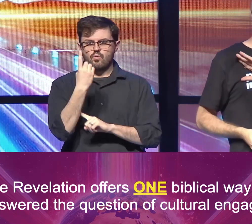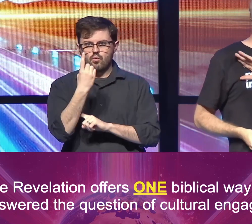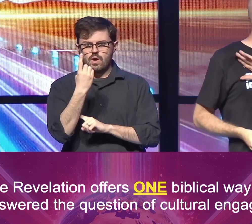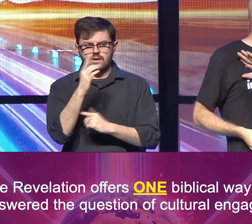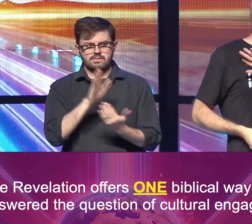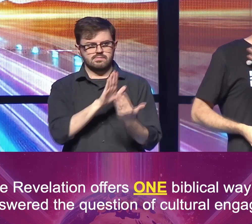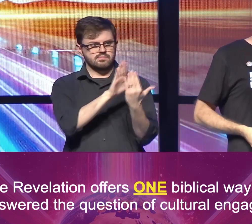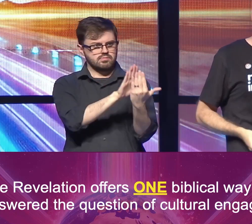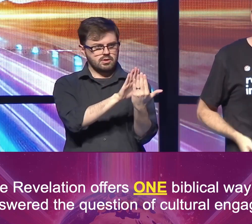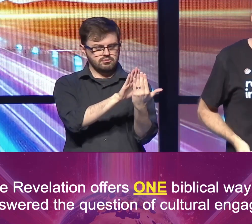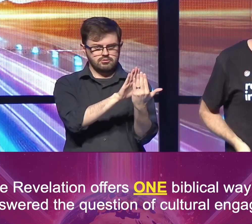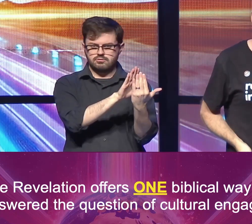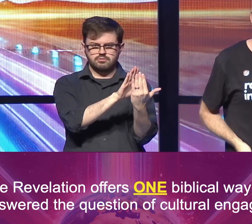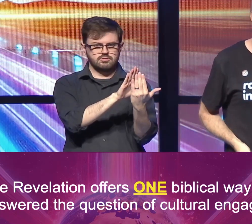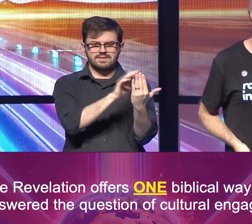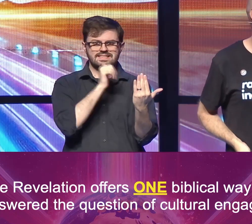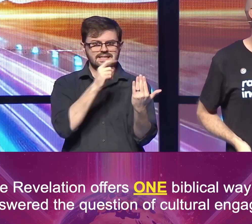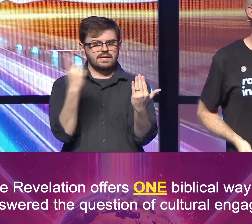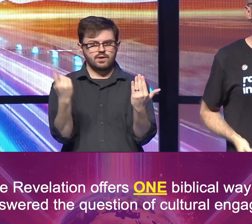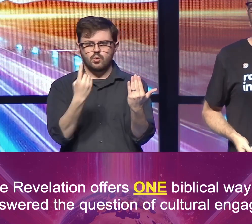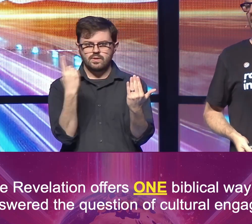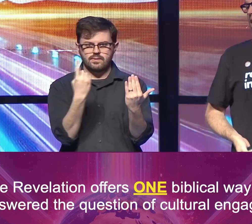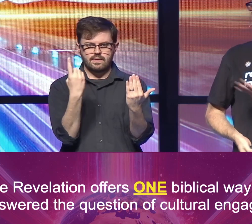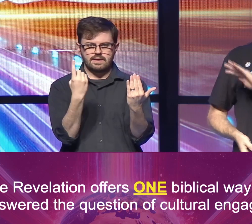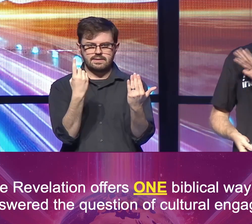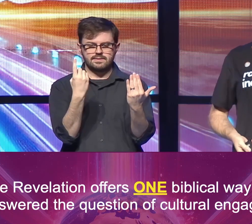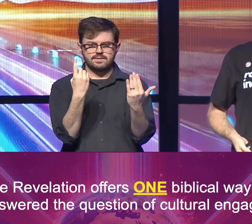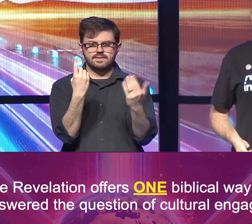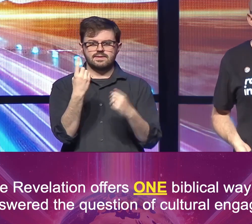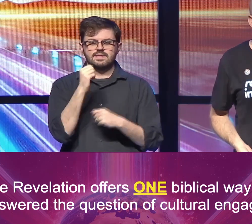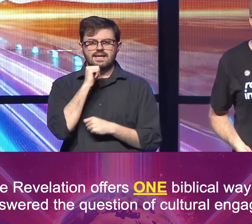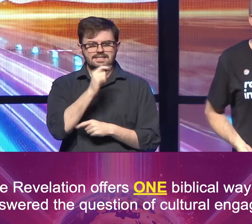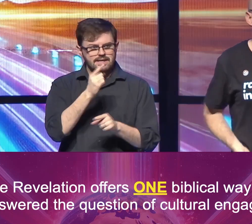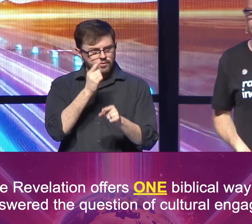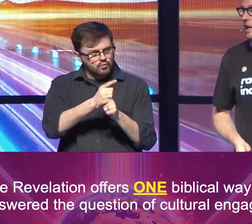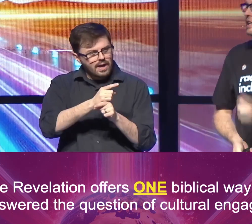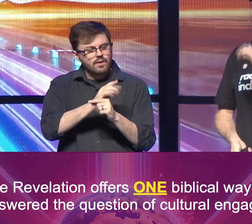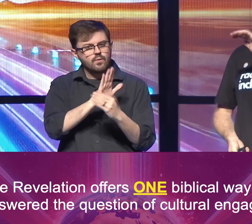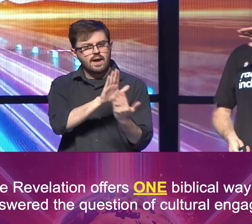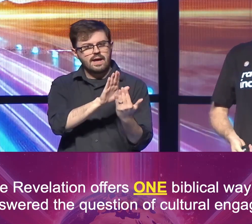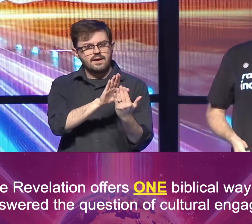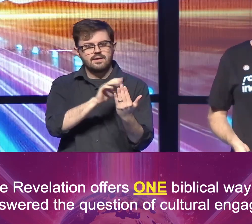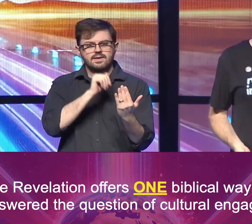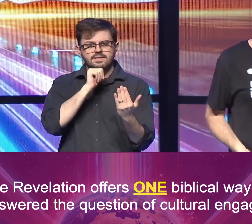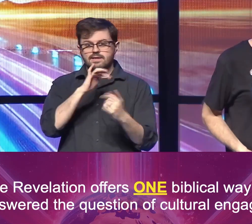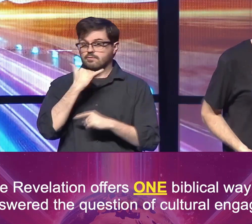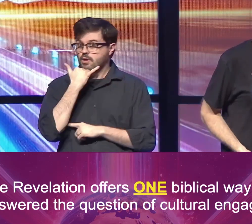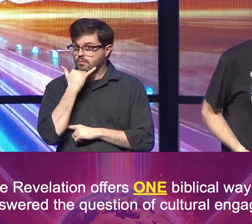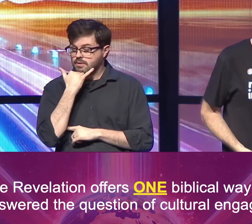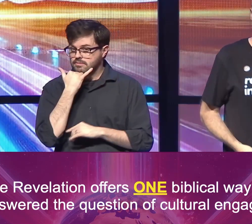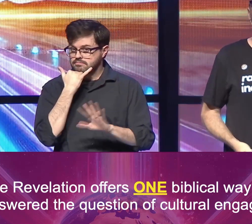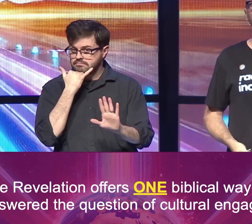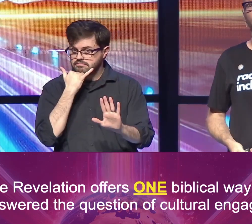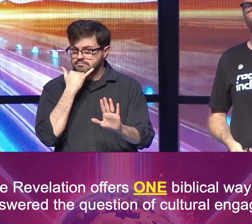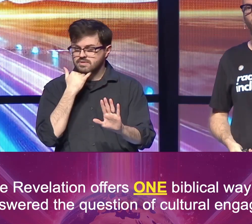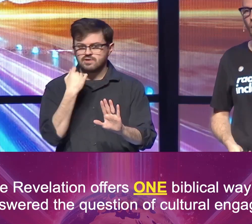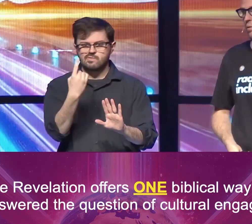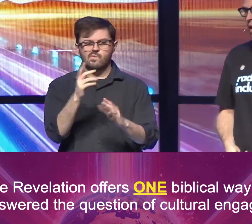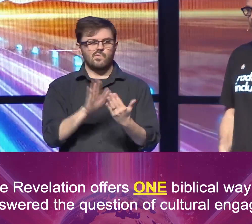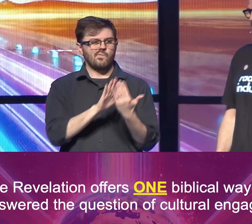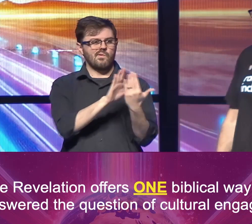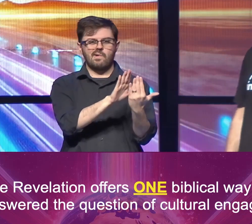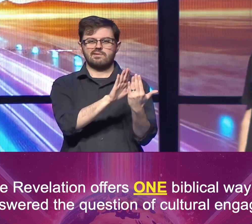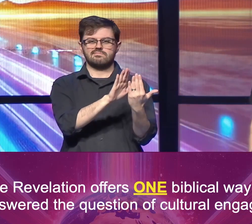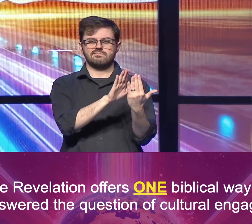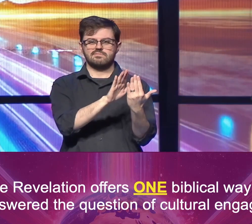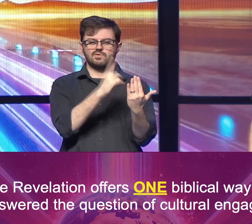Revelation does not give us the only way. It does not give us the right way. It does not give us the wrong way. It just gives us one